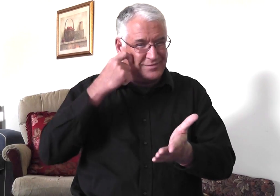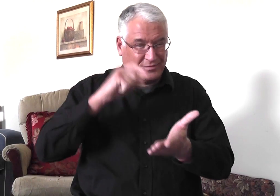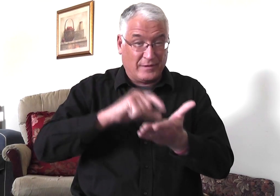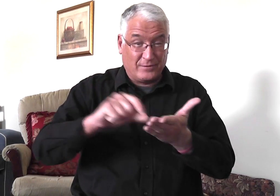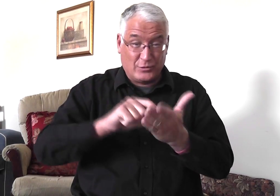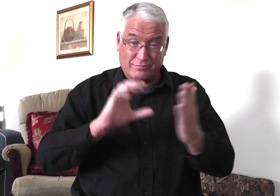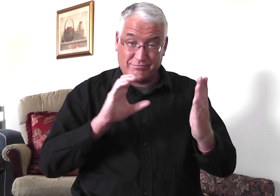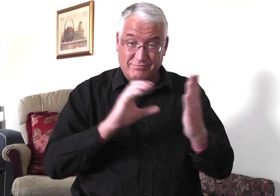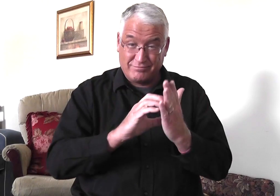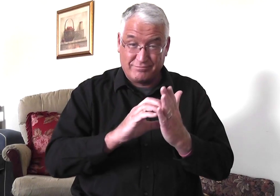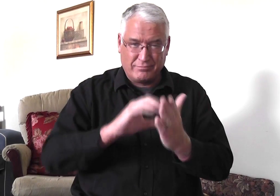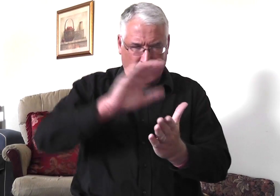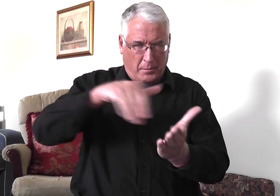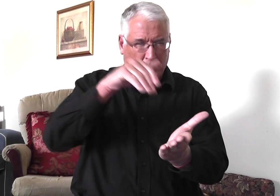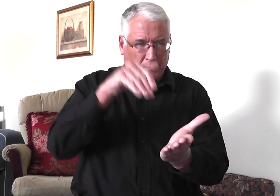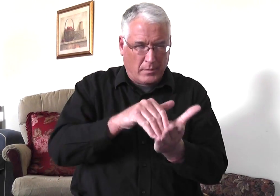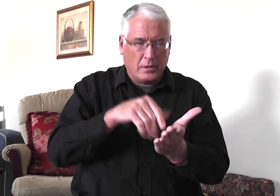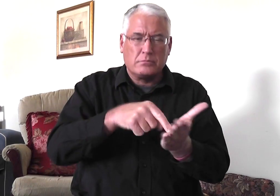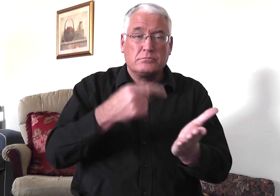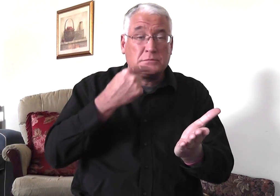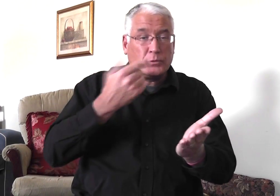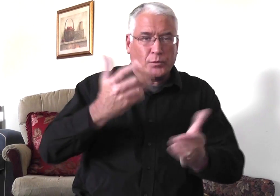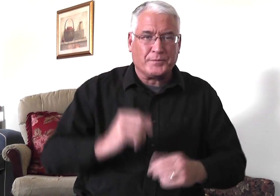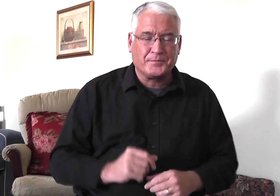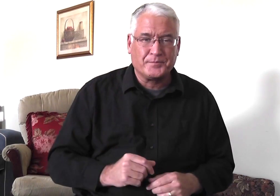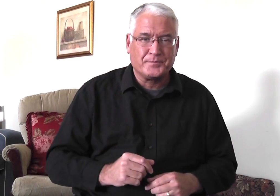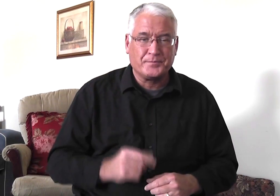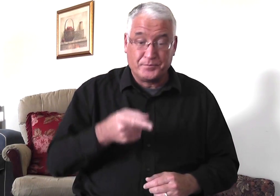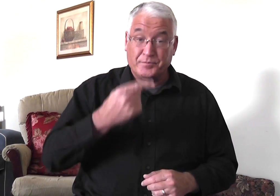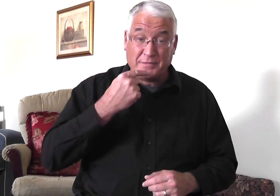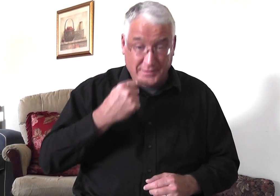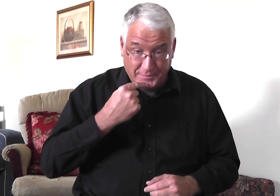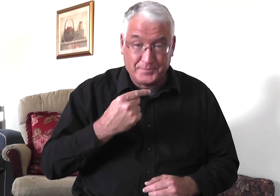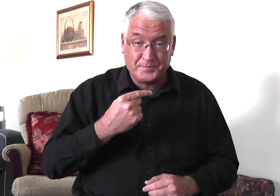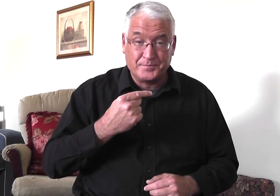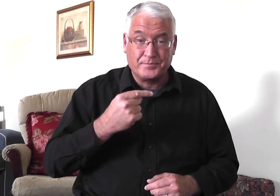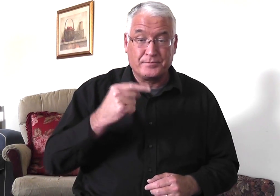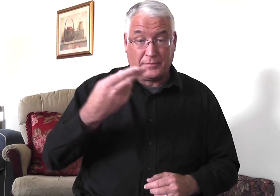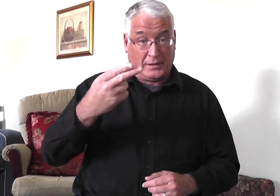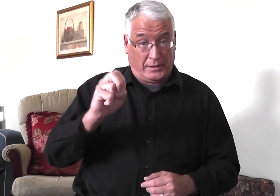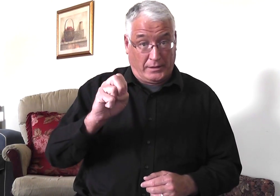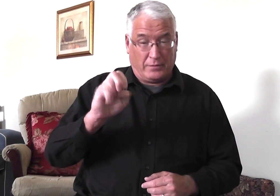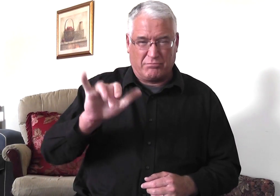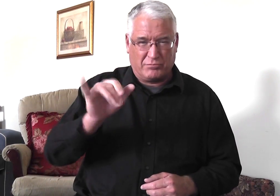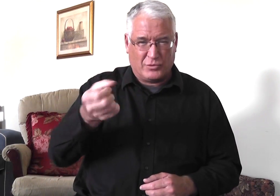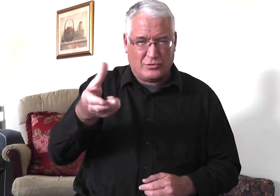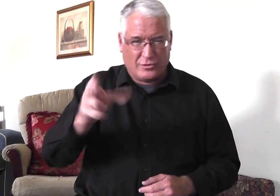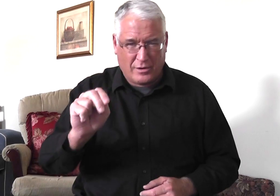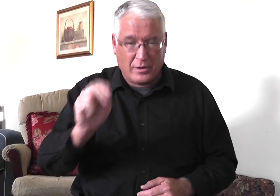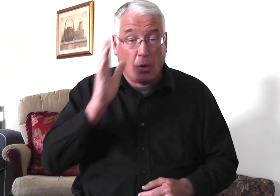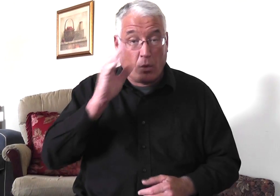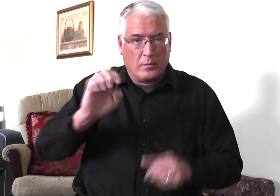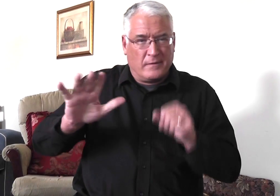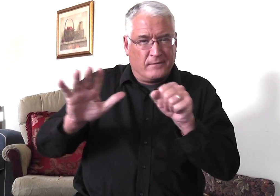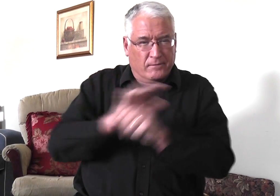You notice, you notice in that passage in the middle, what does it say? It says